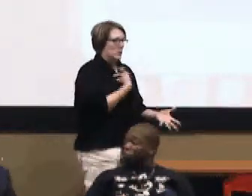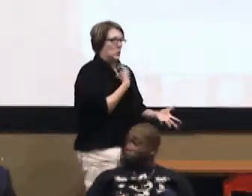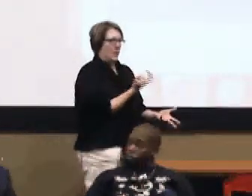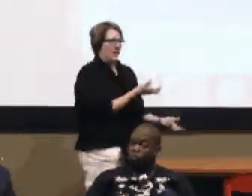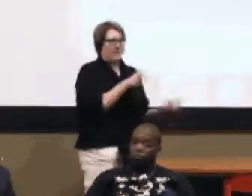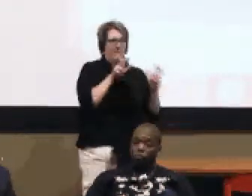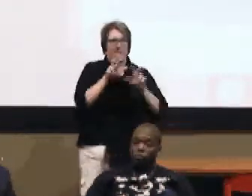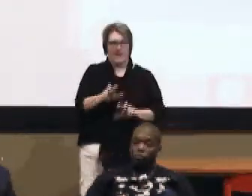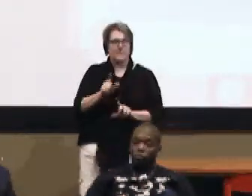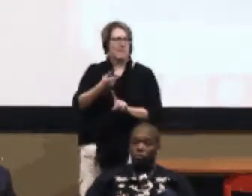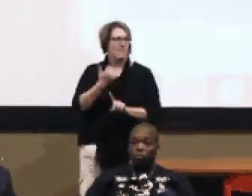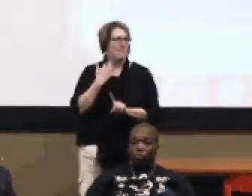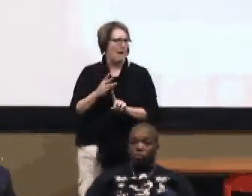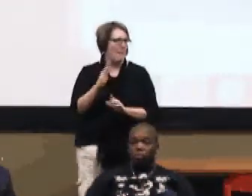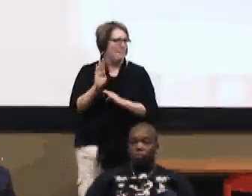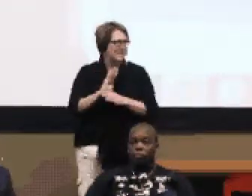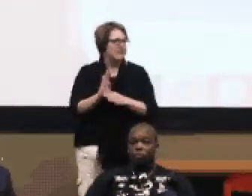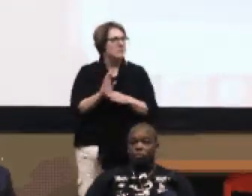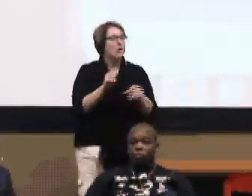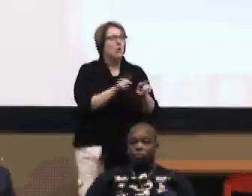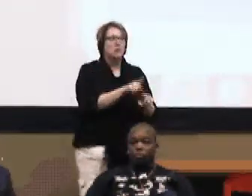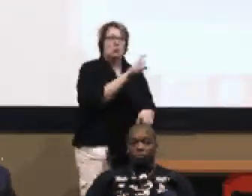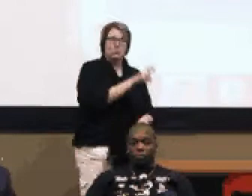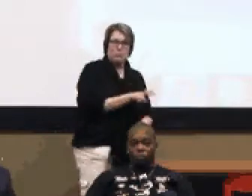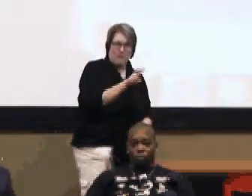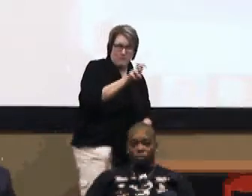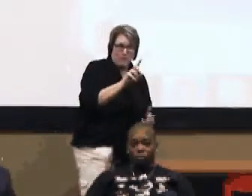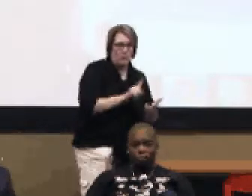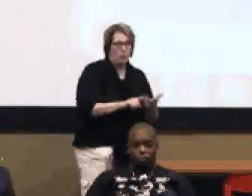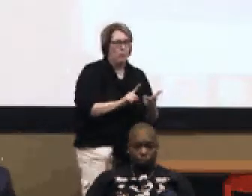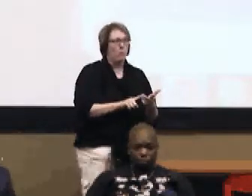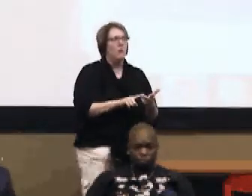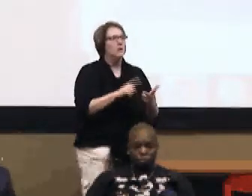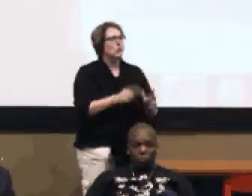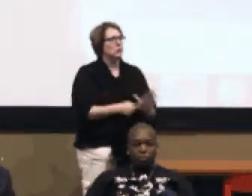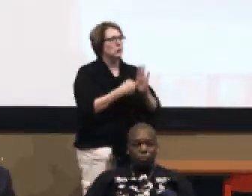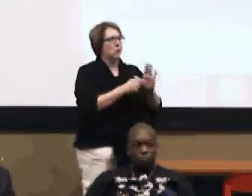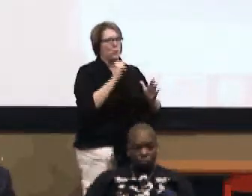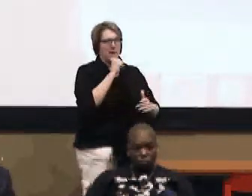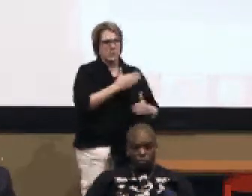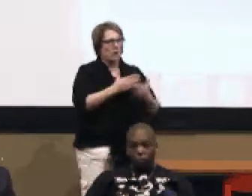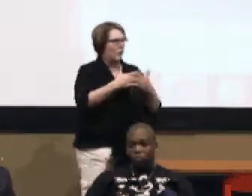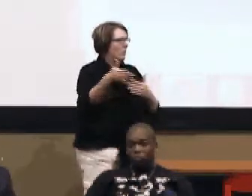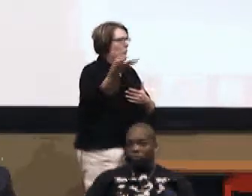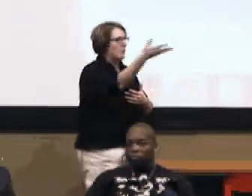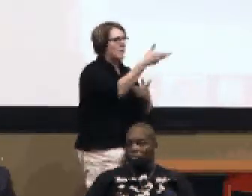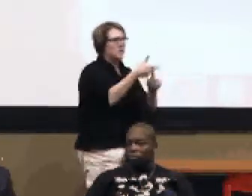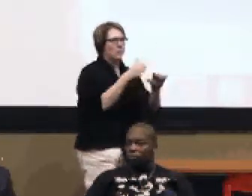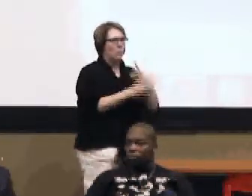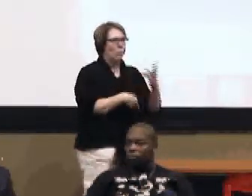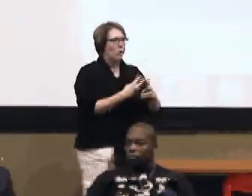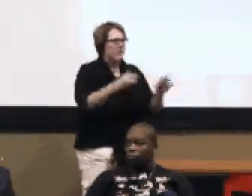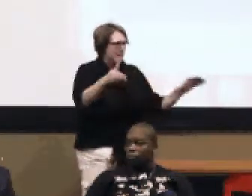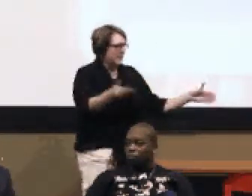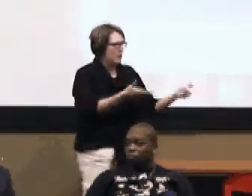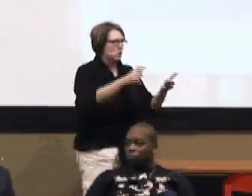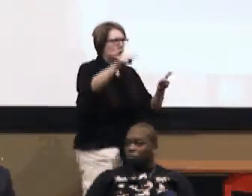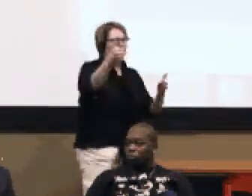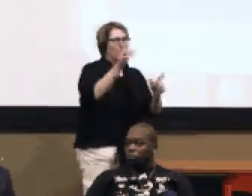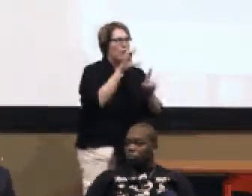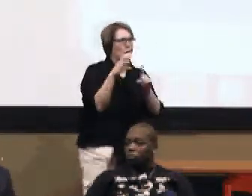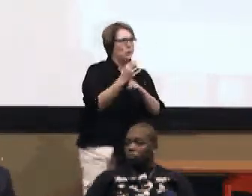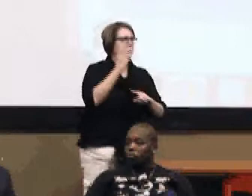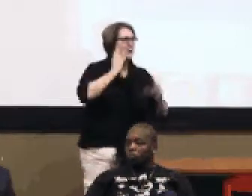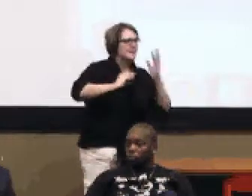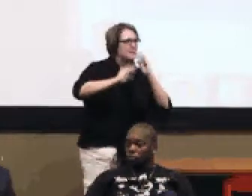in my business, to travel, to show my daughter the rest of the world and introduce her to other cultural